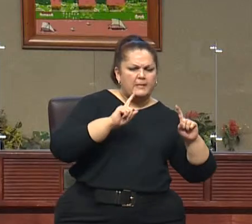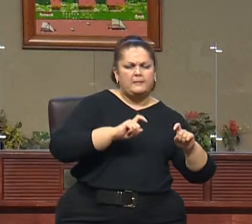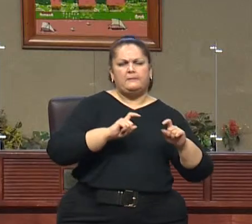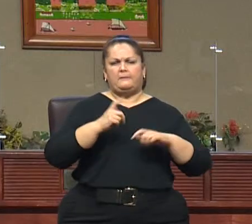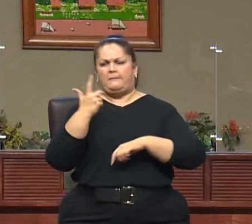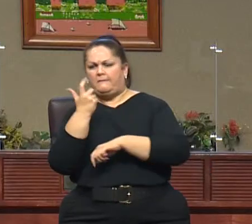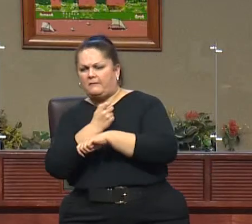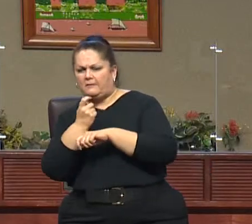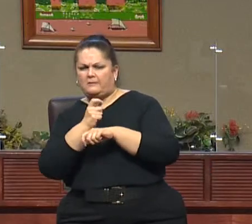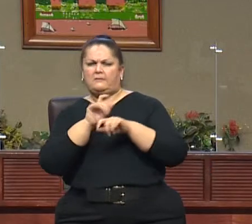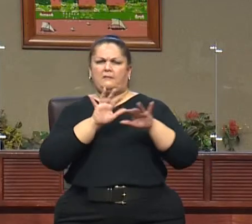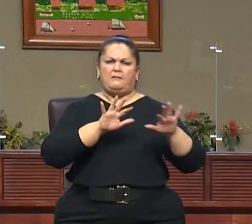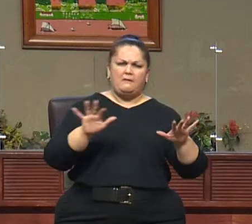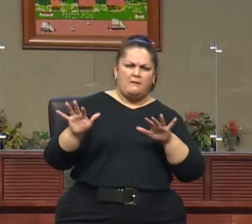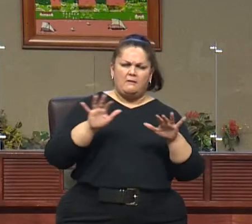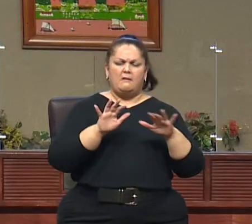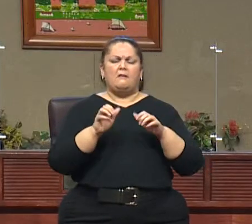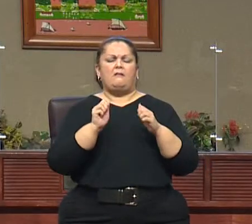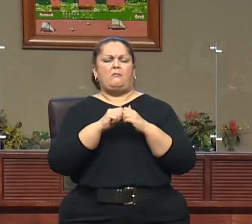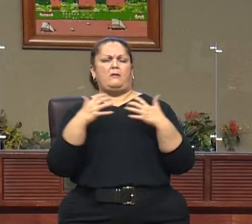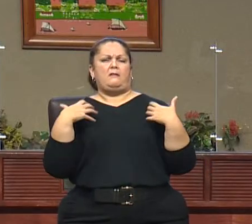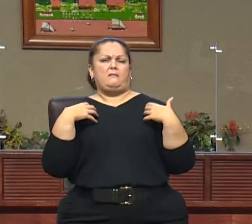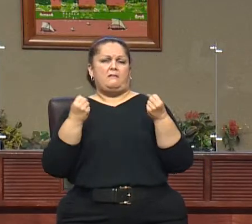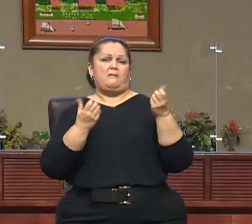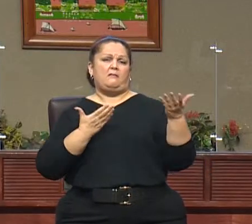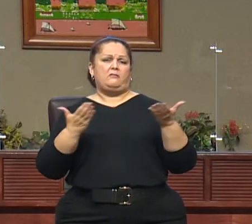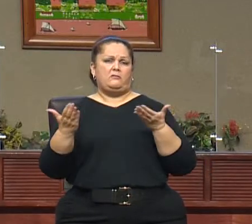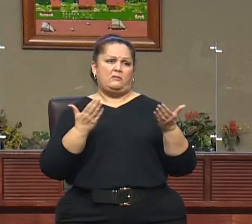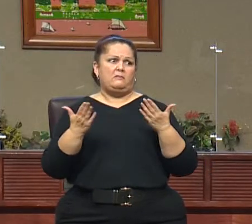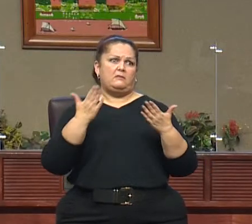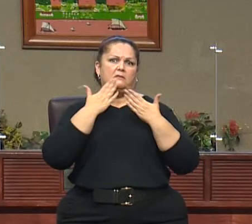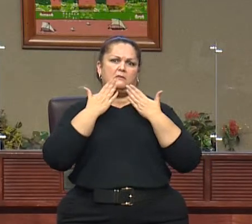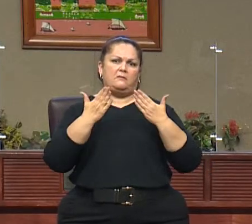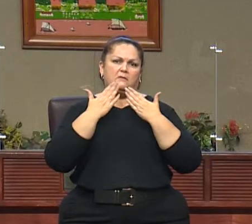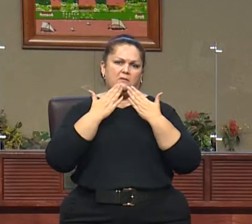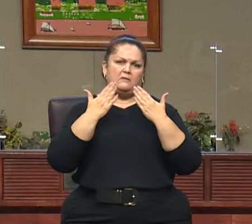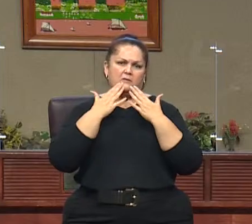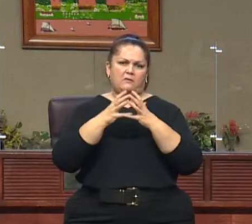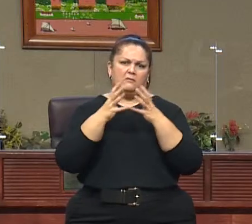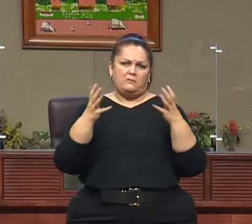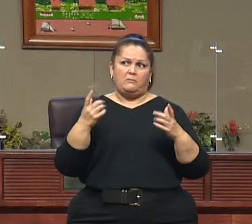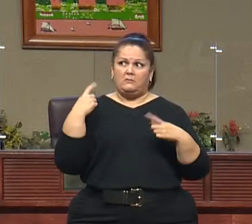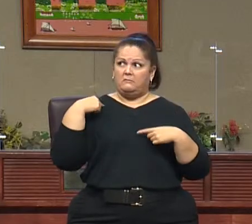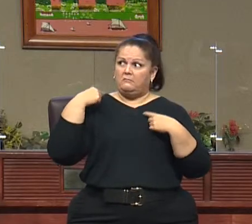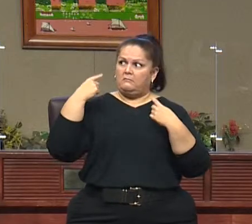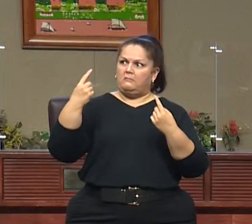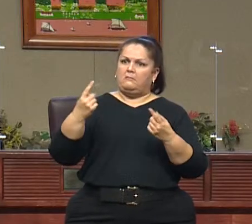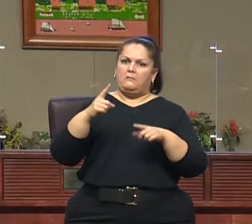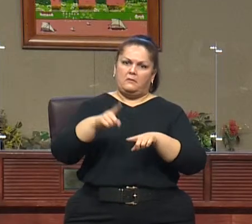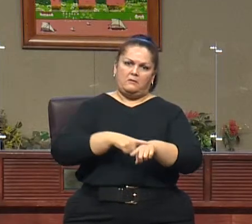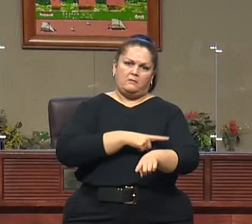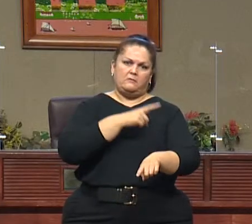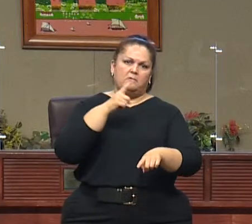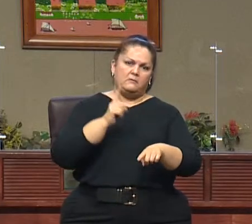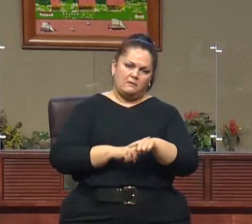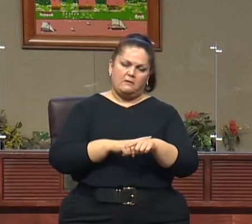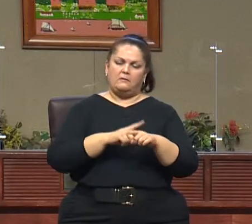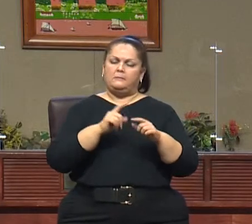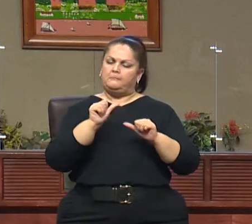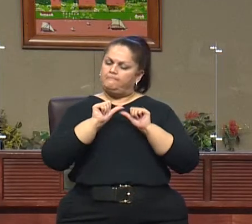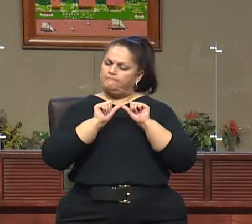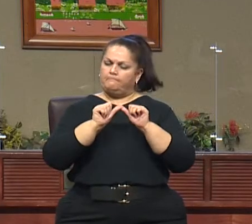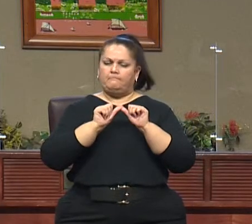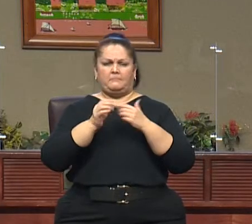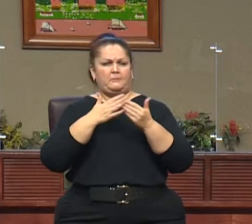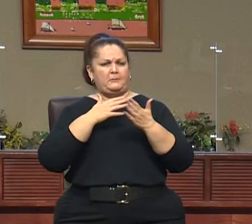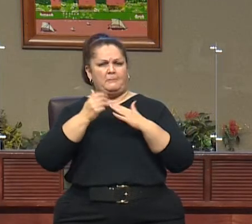our Health Services Department and working in partnership with the Department of Health for months now. They have done so in the heat,